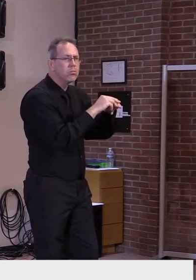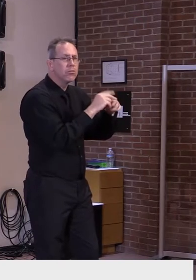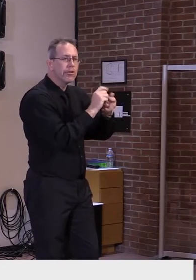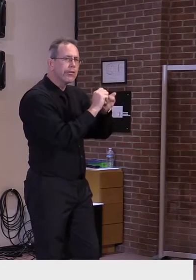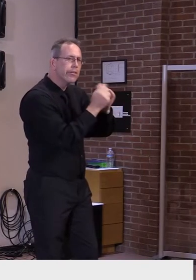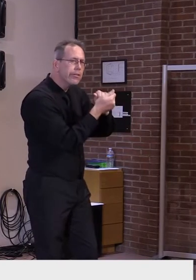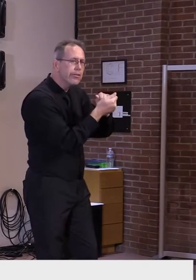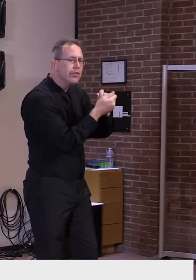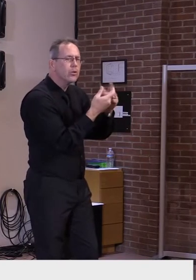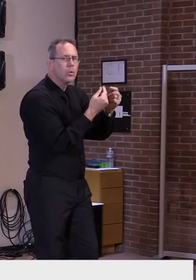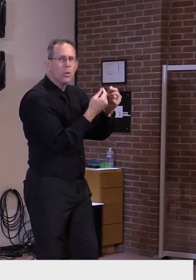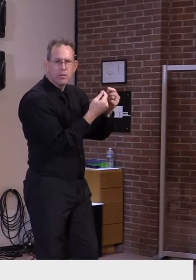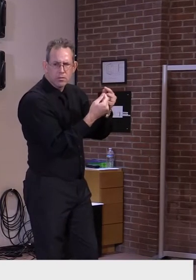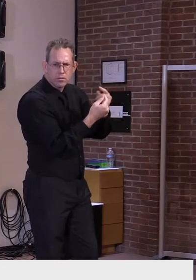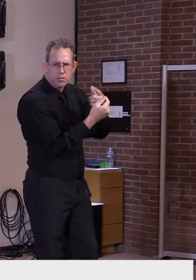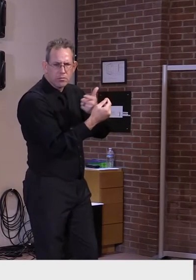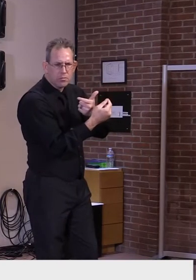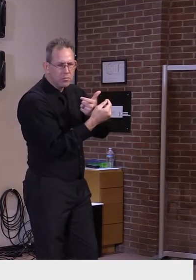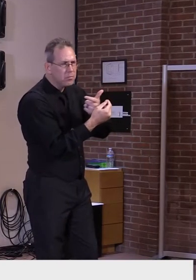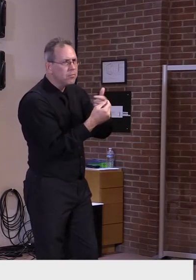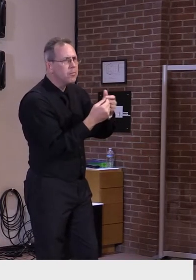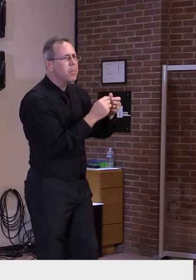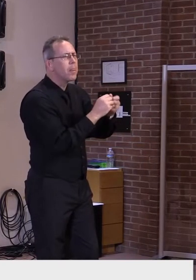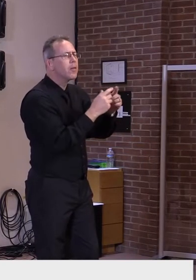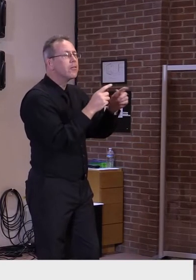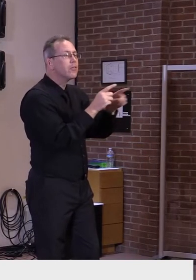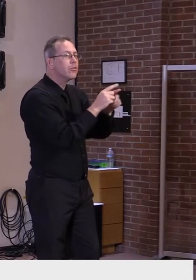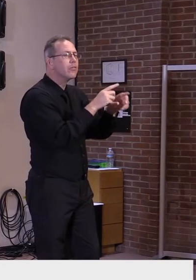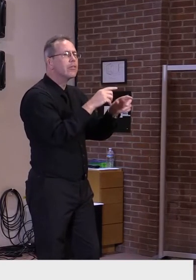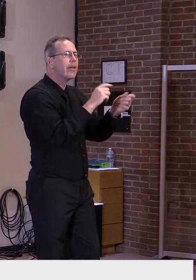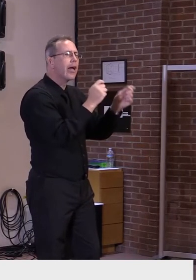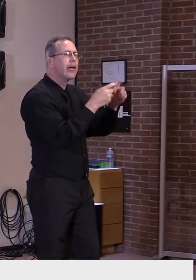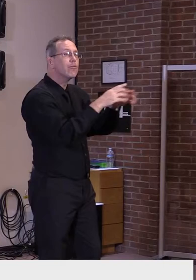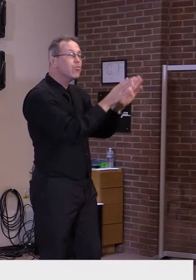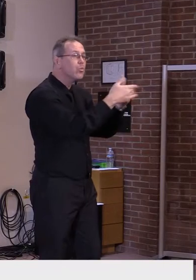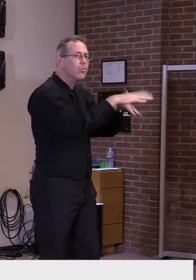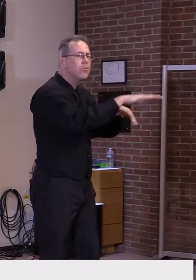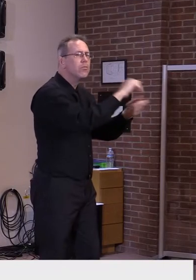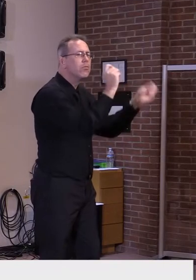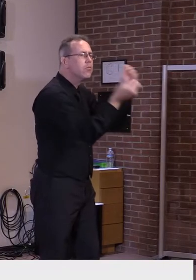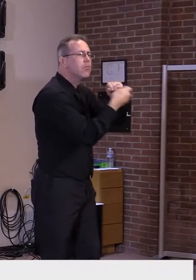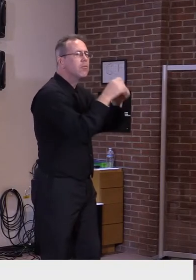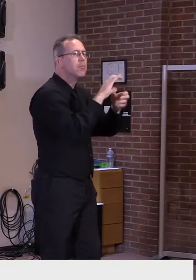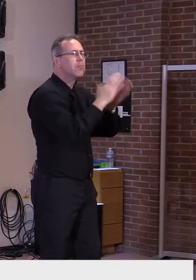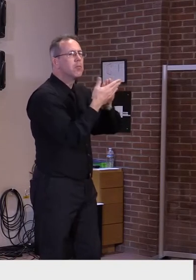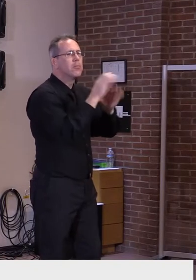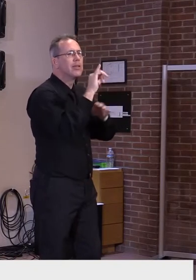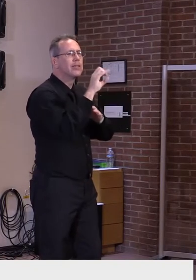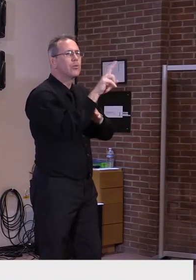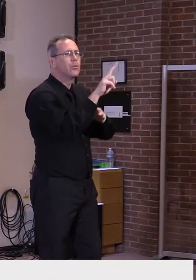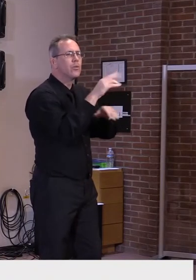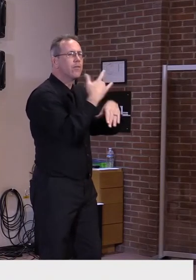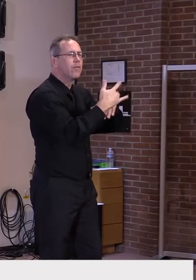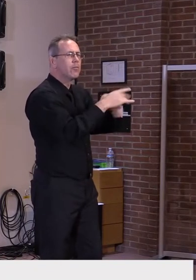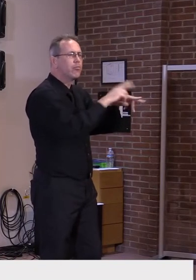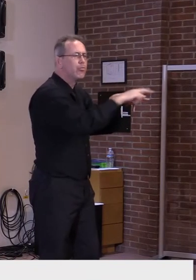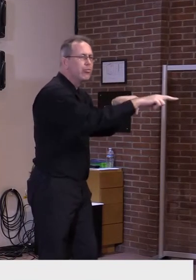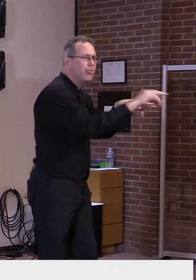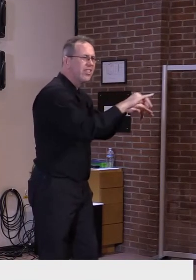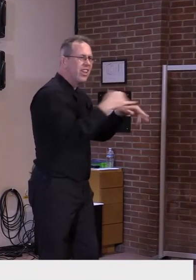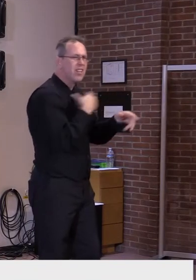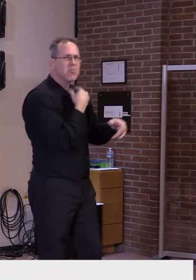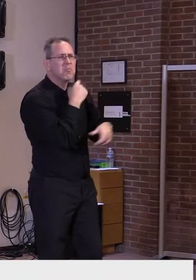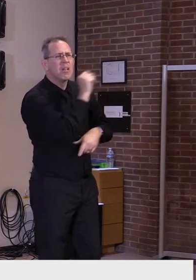and they're not open because they're not staffed. And then we came up with a formula for the next 3 months of how we could participate in